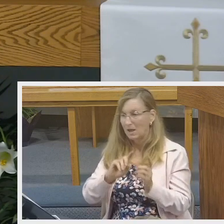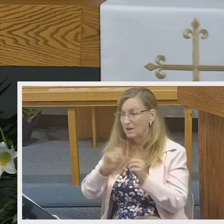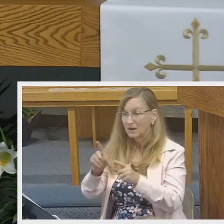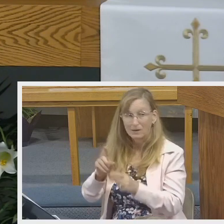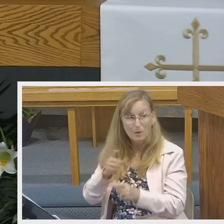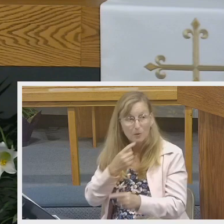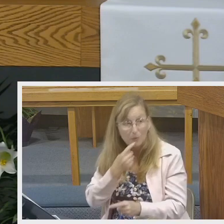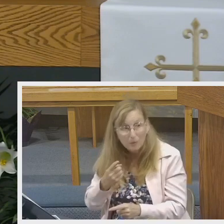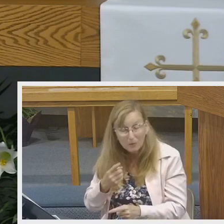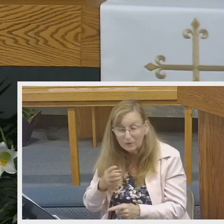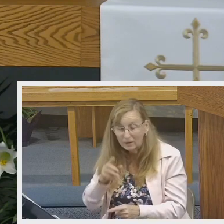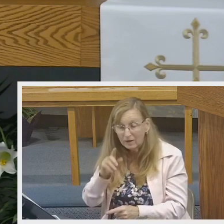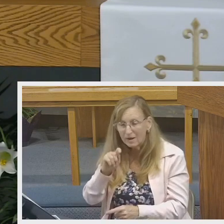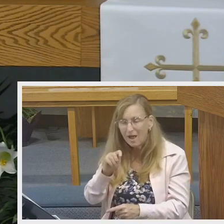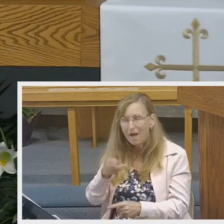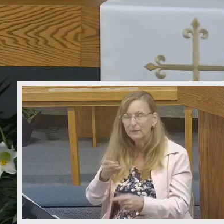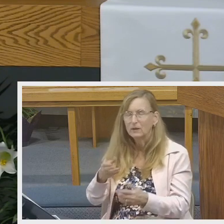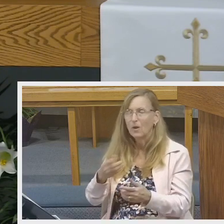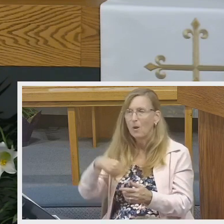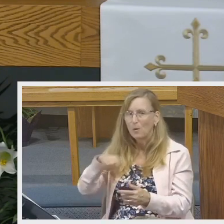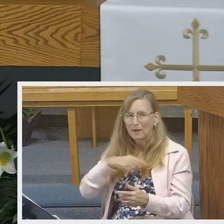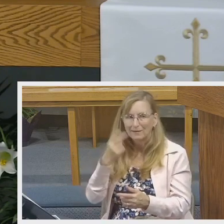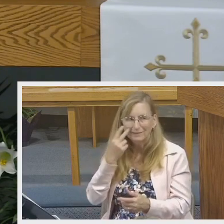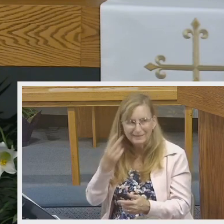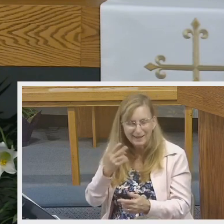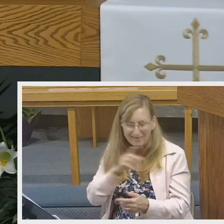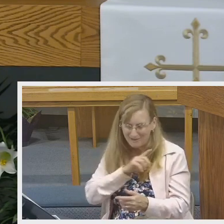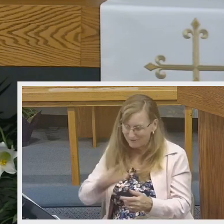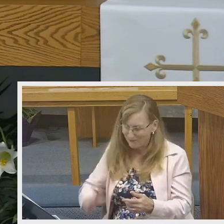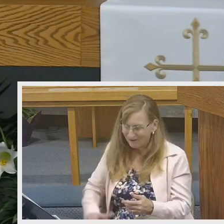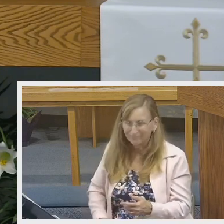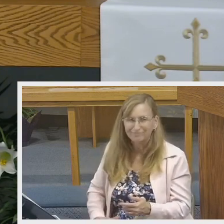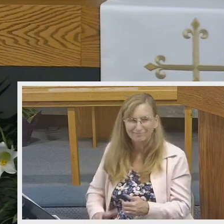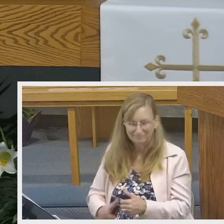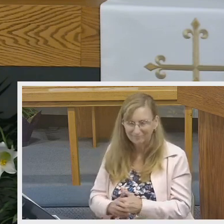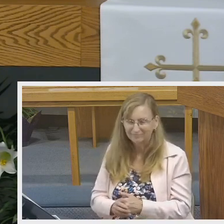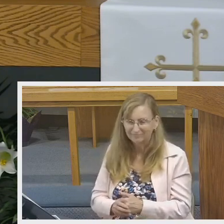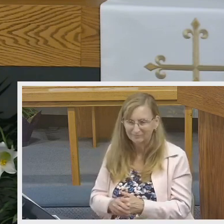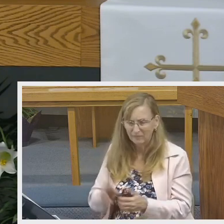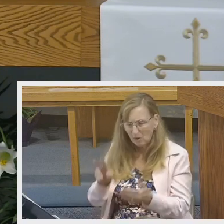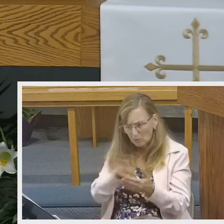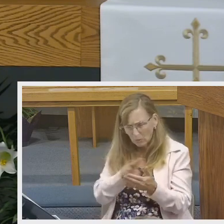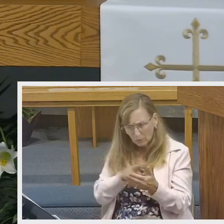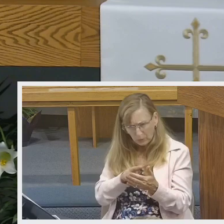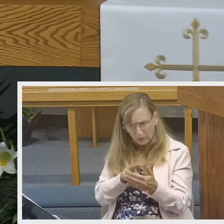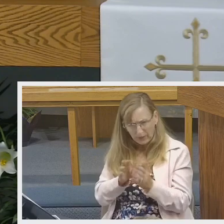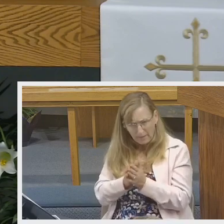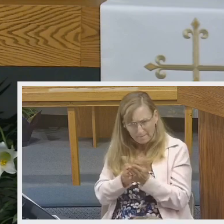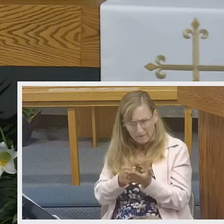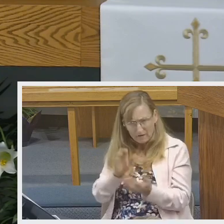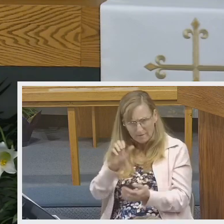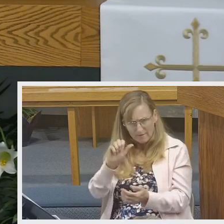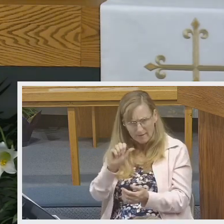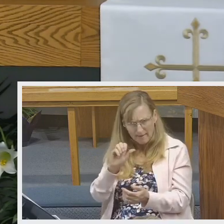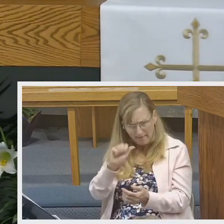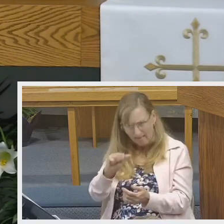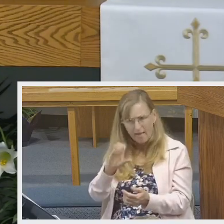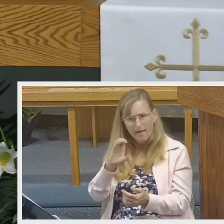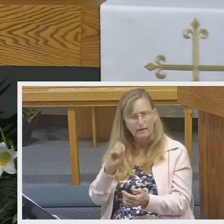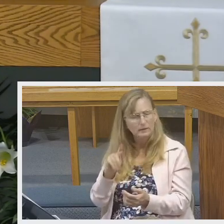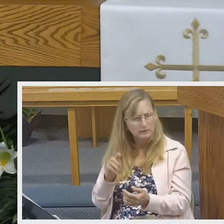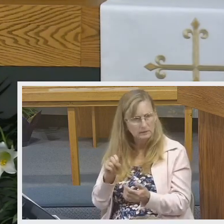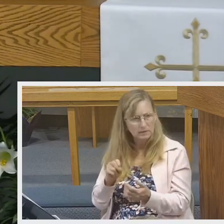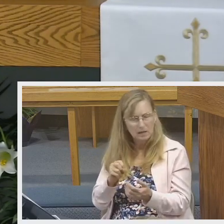told Thomas, "We have seen the Lord." And if you read in the book of Acts, after Jesus'